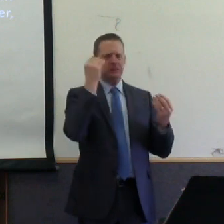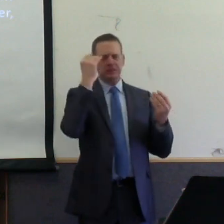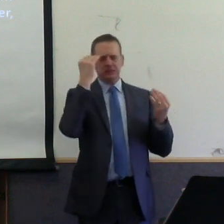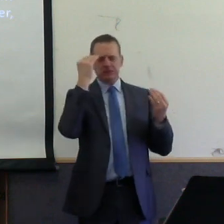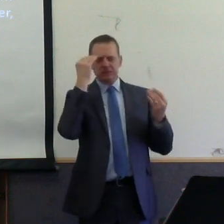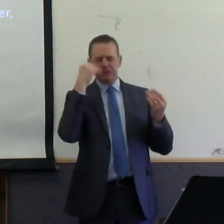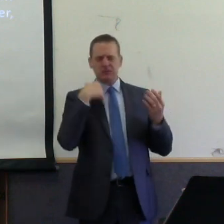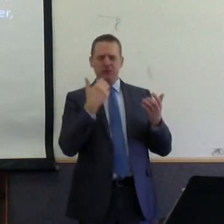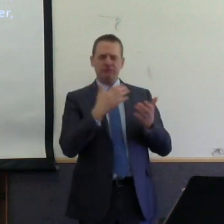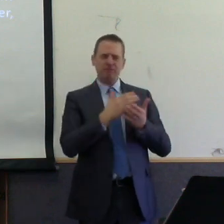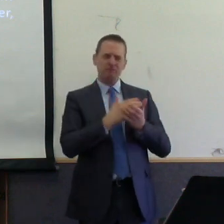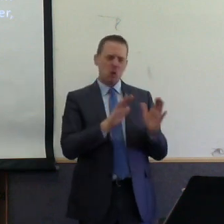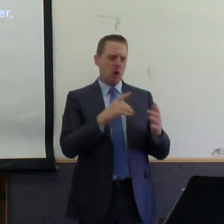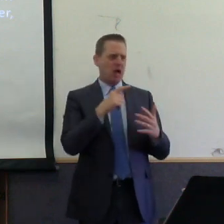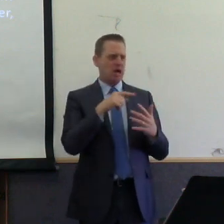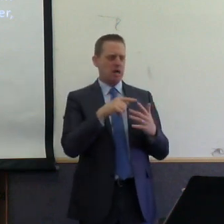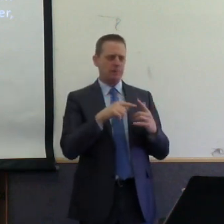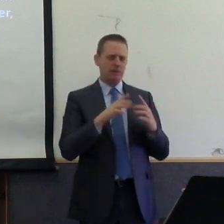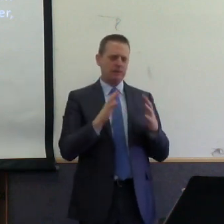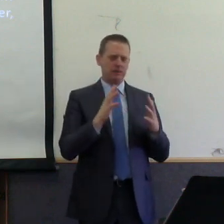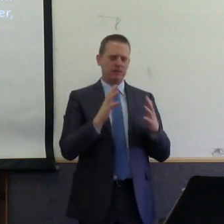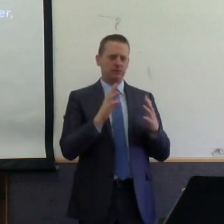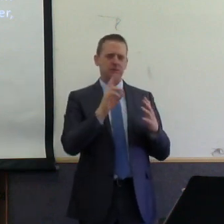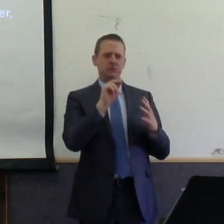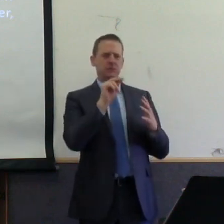Sultan had an affair. I did.